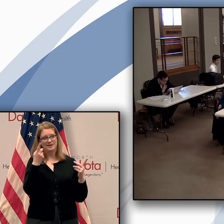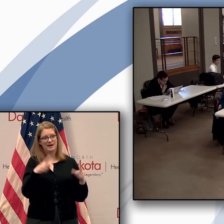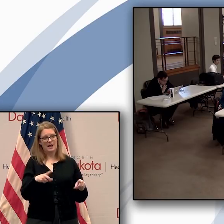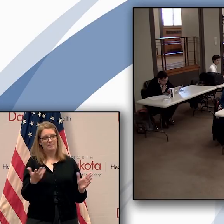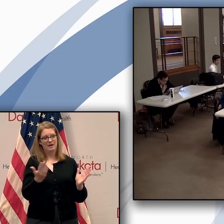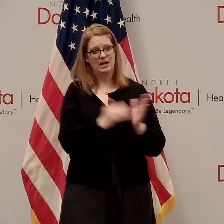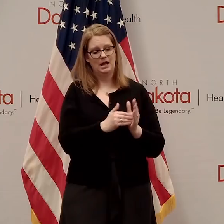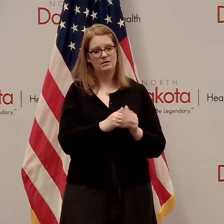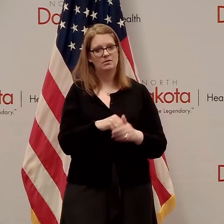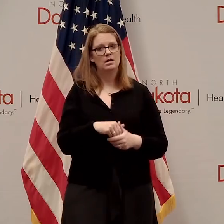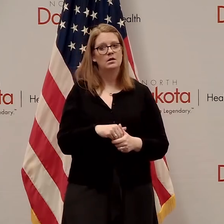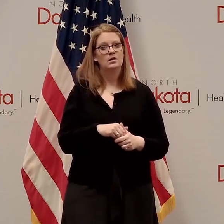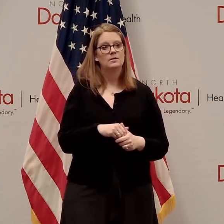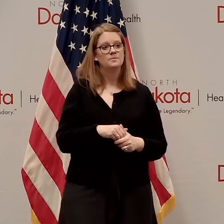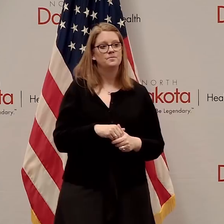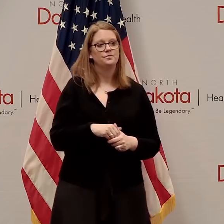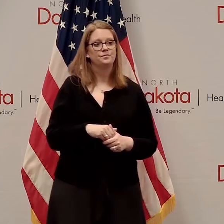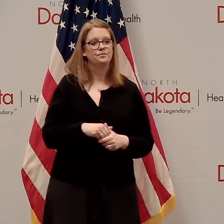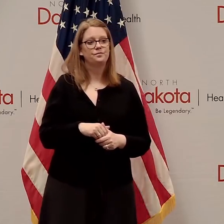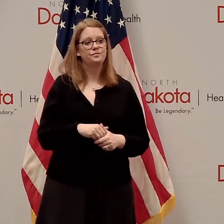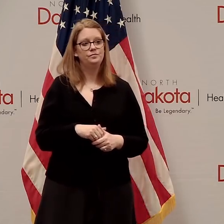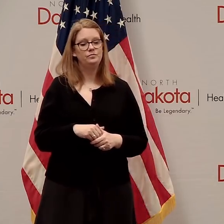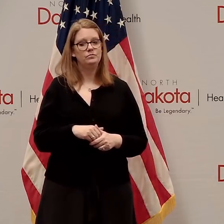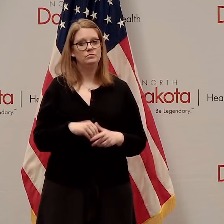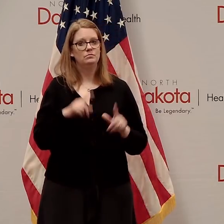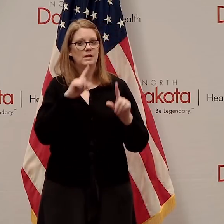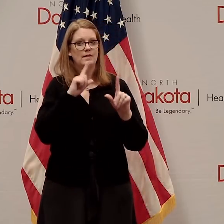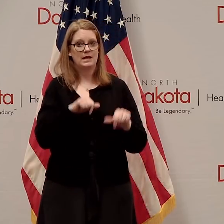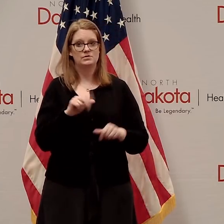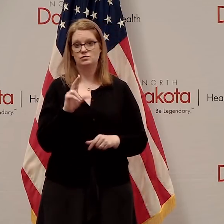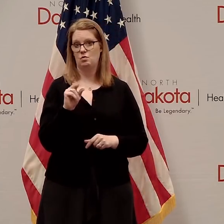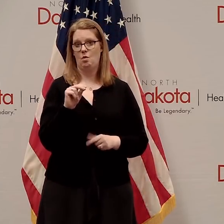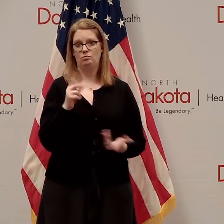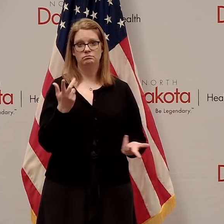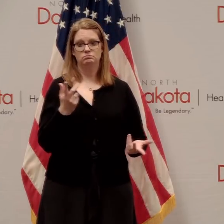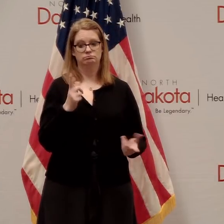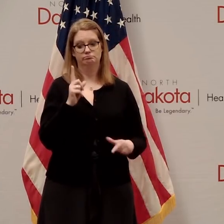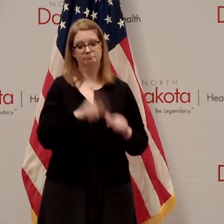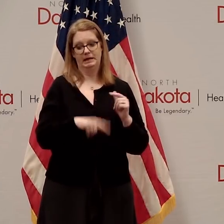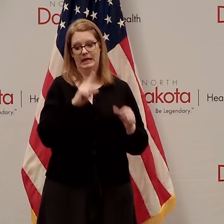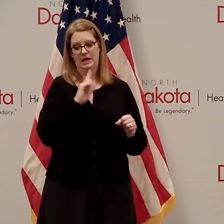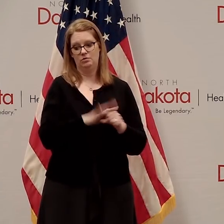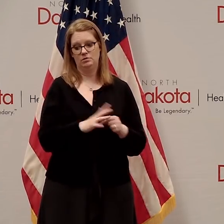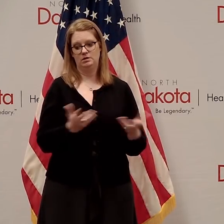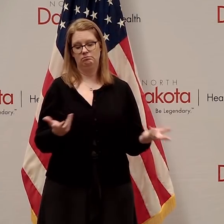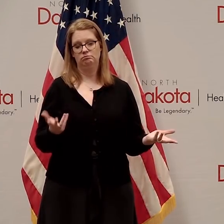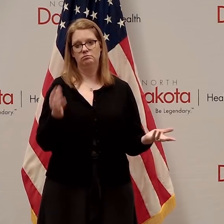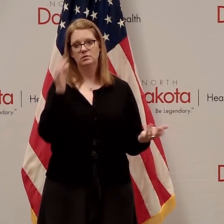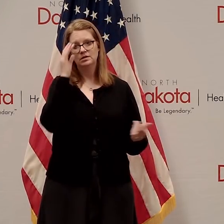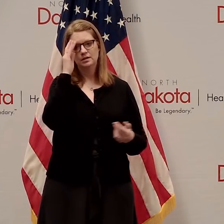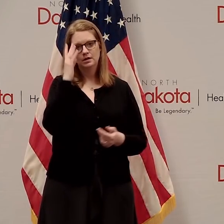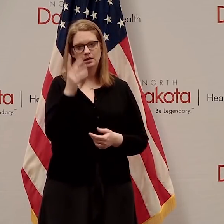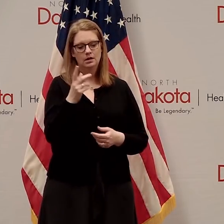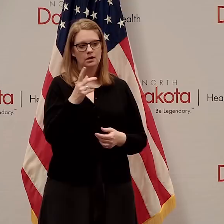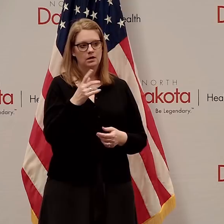Well, the answer is no, I can't guarantee that. But what I can tell you is that I understand there's been an